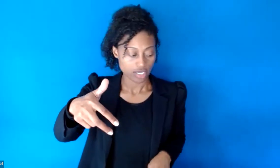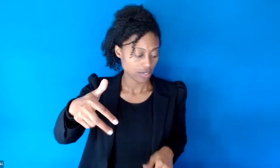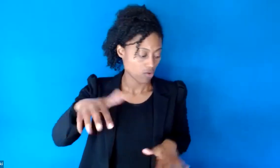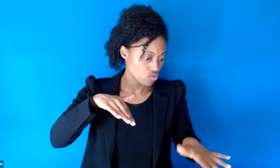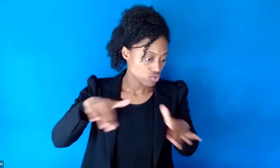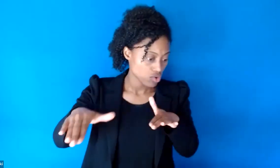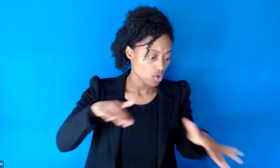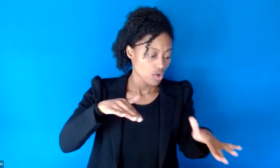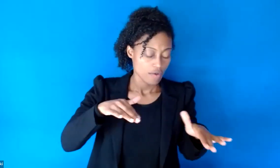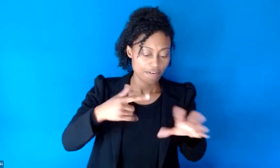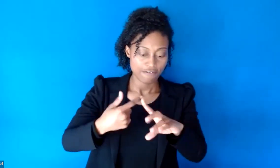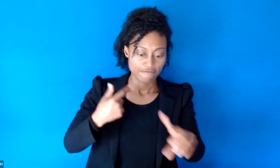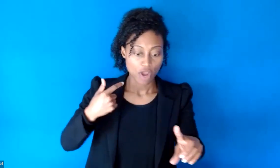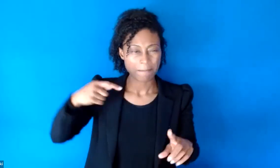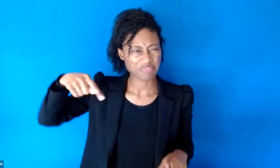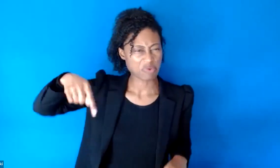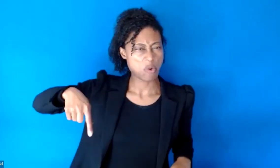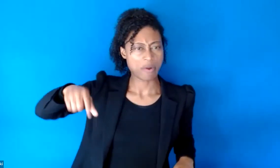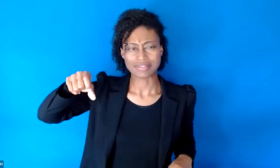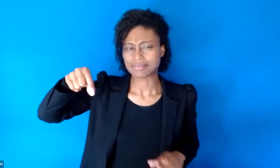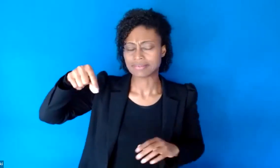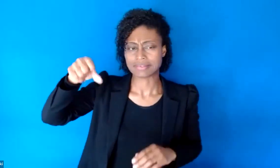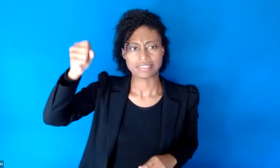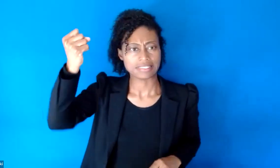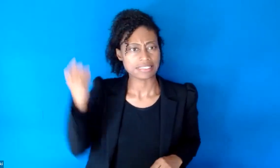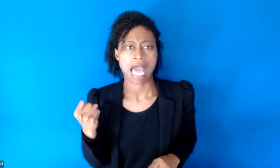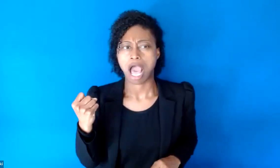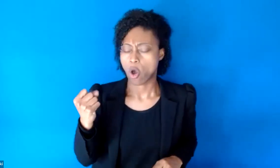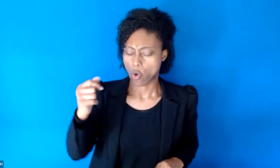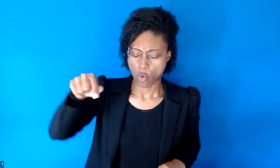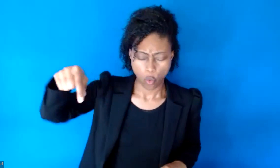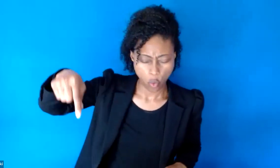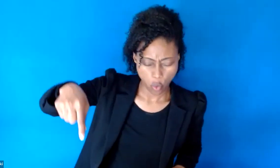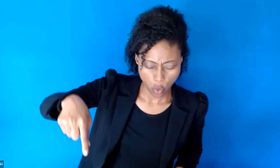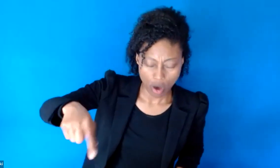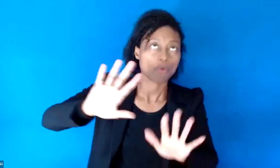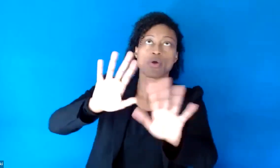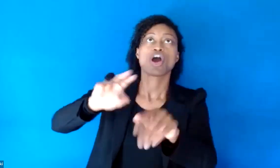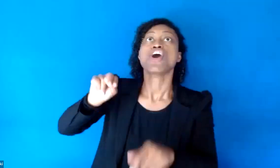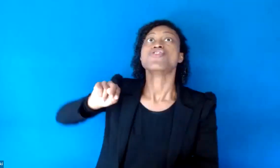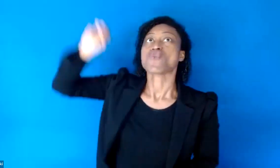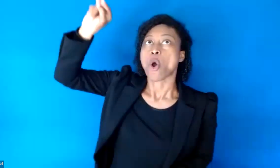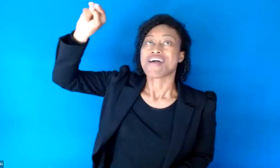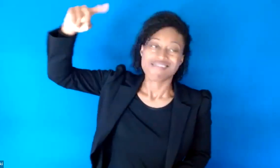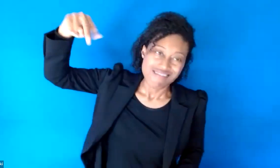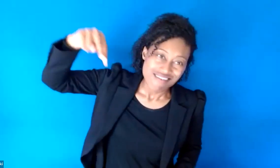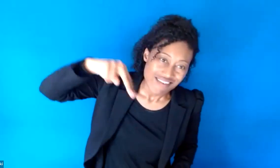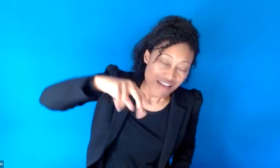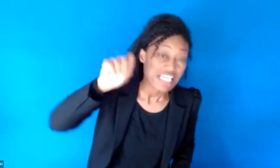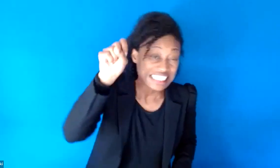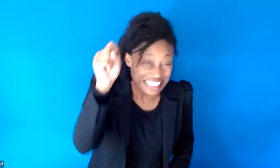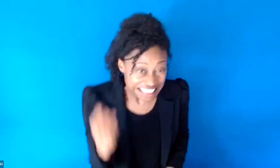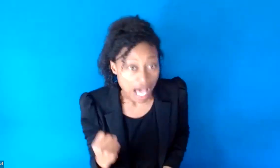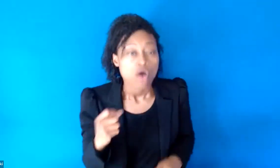who walked from the deep south, or who walked from the north to the deep south to pay his